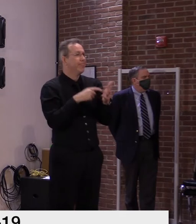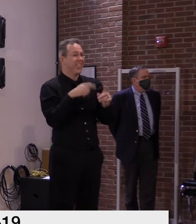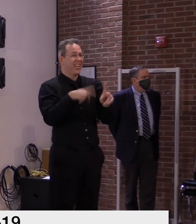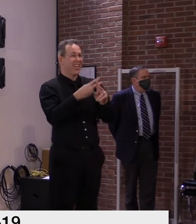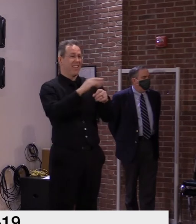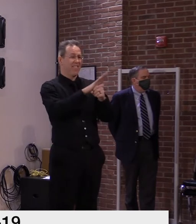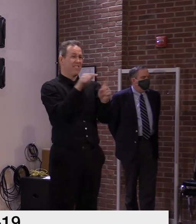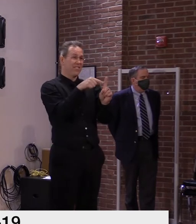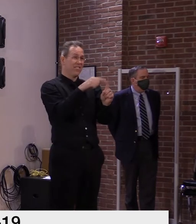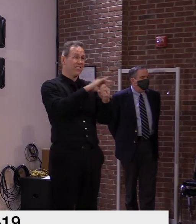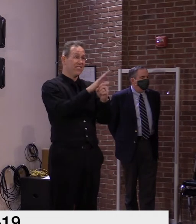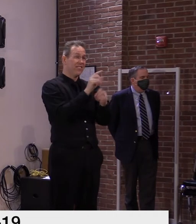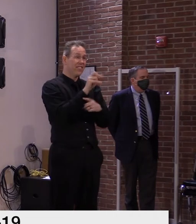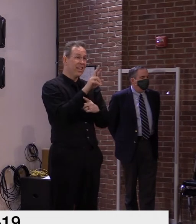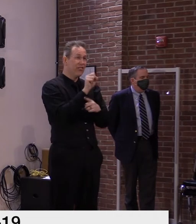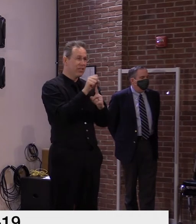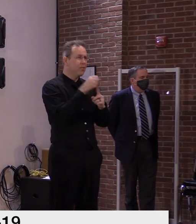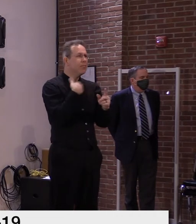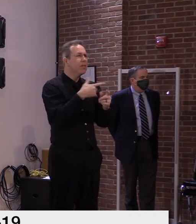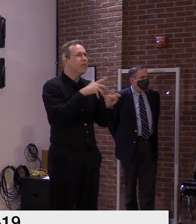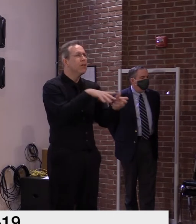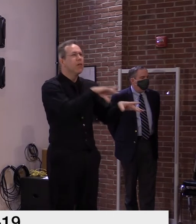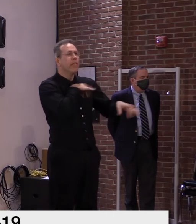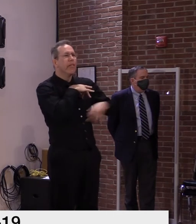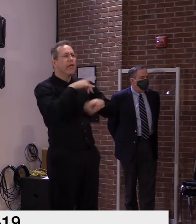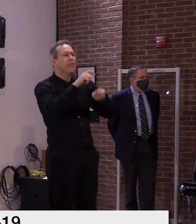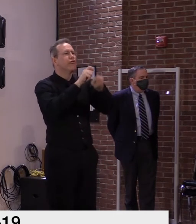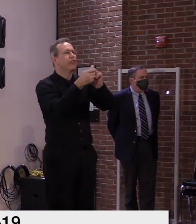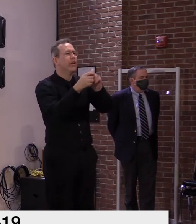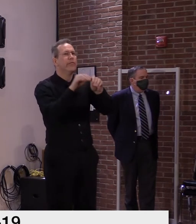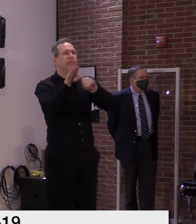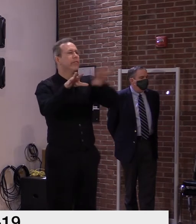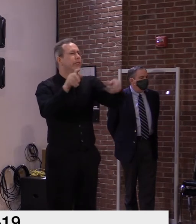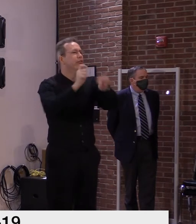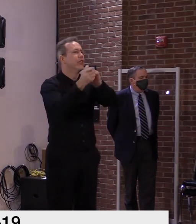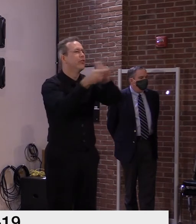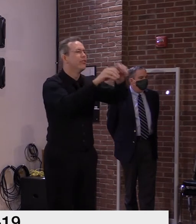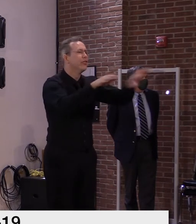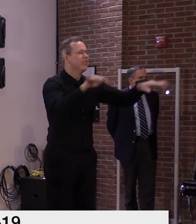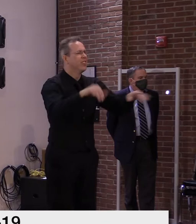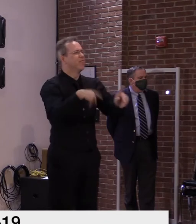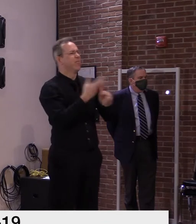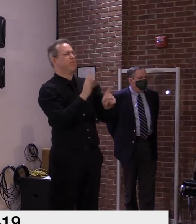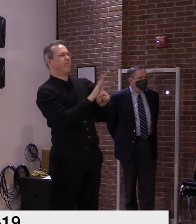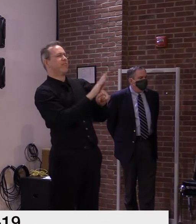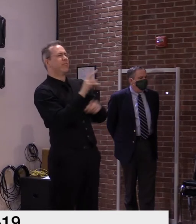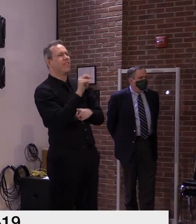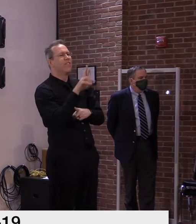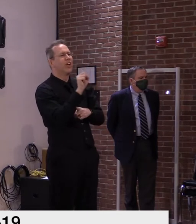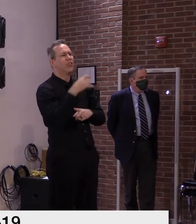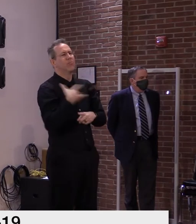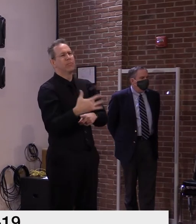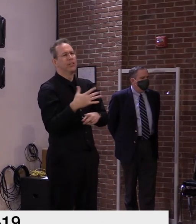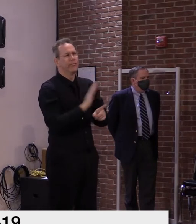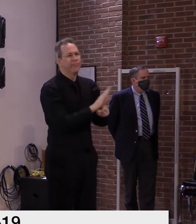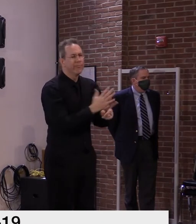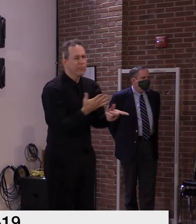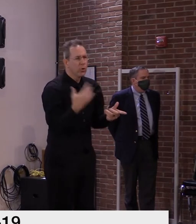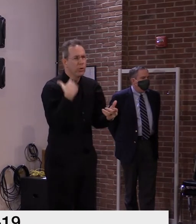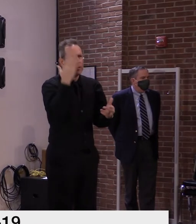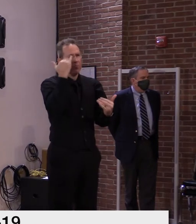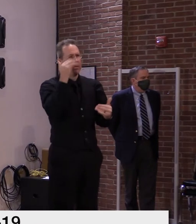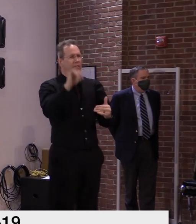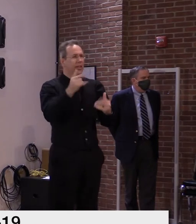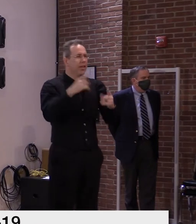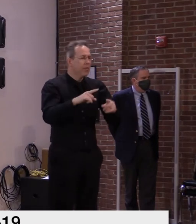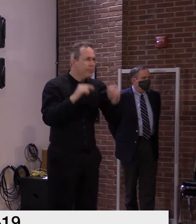effectively at a time when the country was in what's now being called, I guess, the third surge. So the good